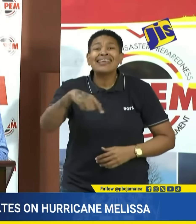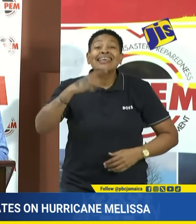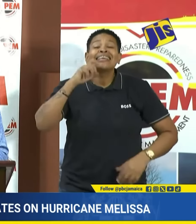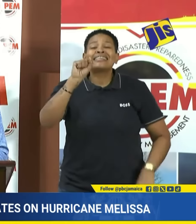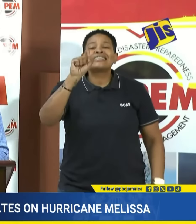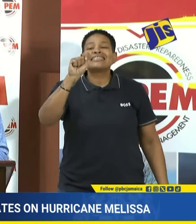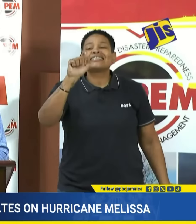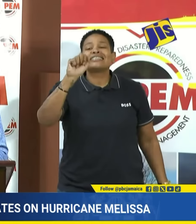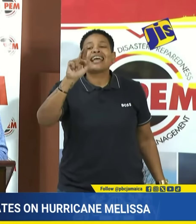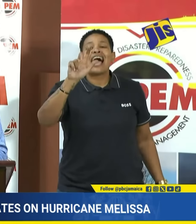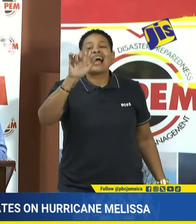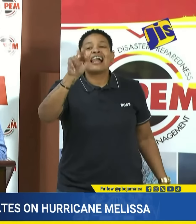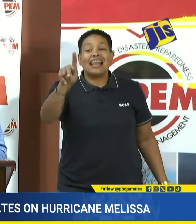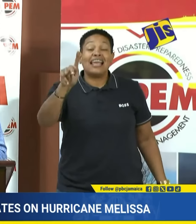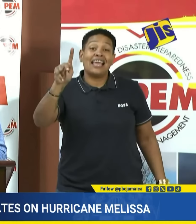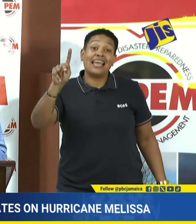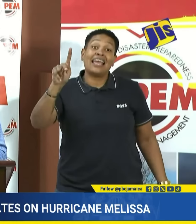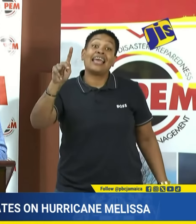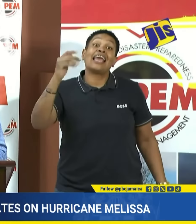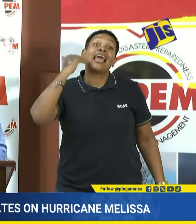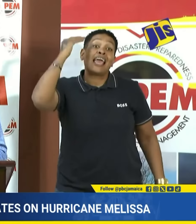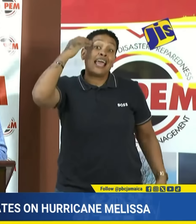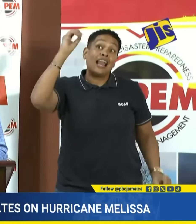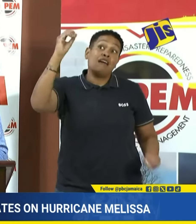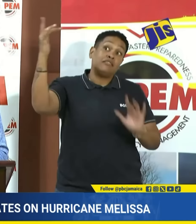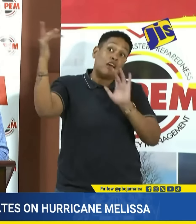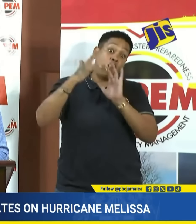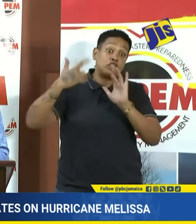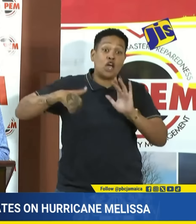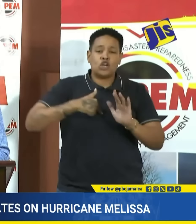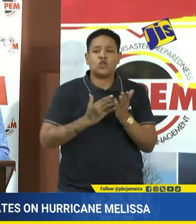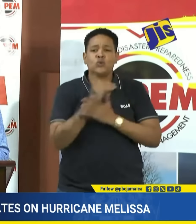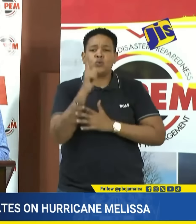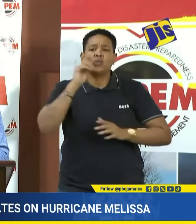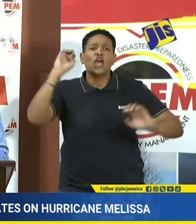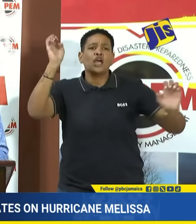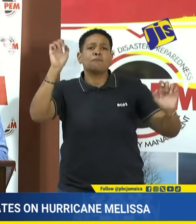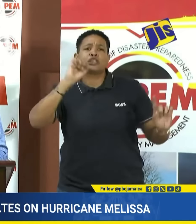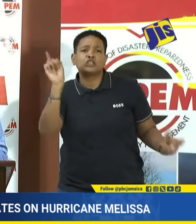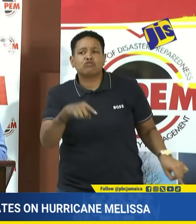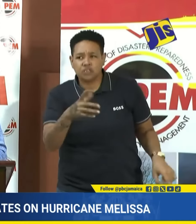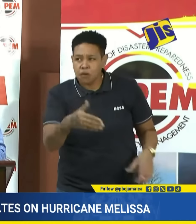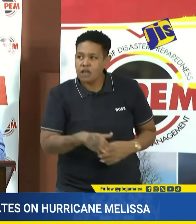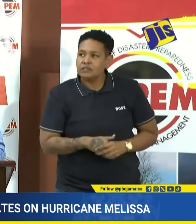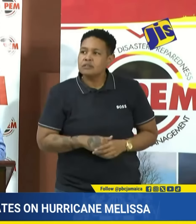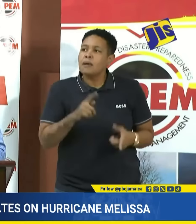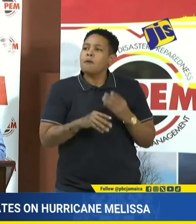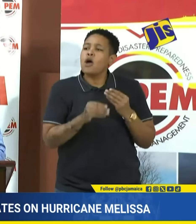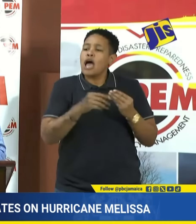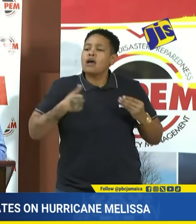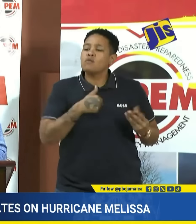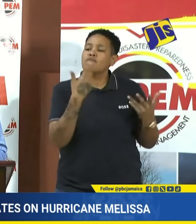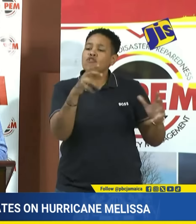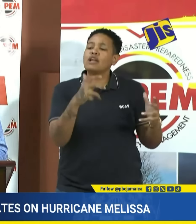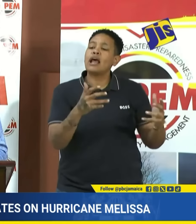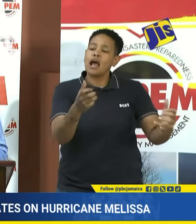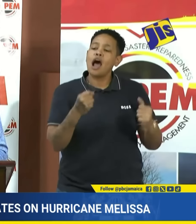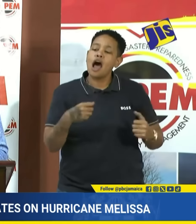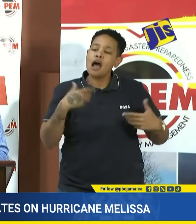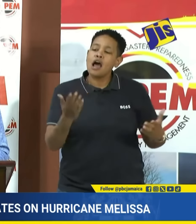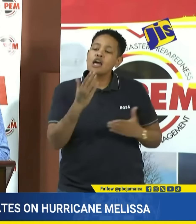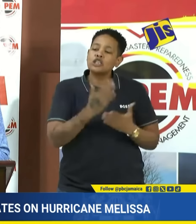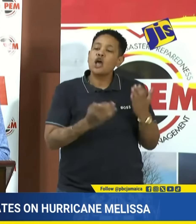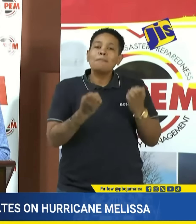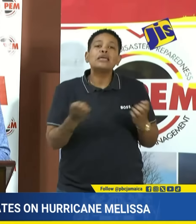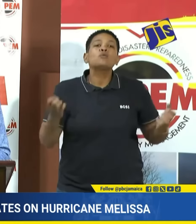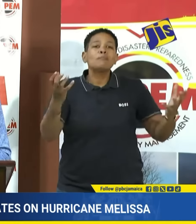Starlink headquarters has reached out to us through their emergency response, and we have already gotten